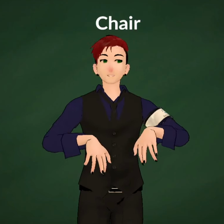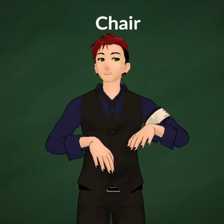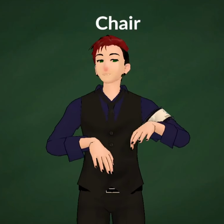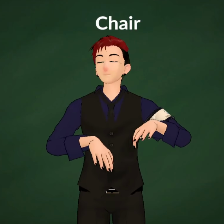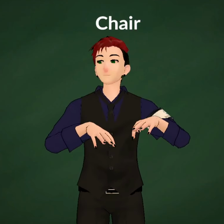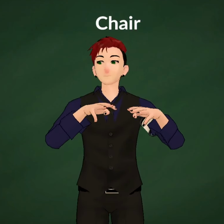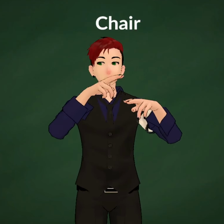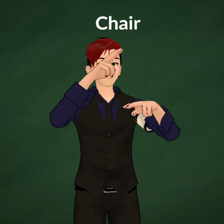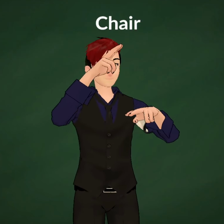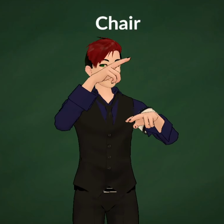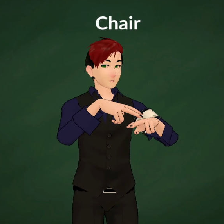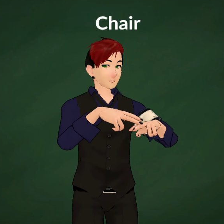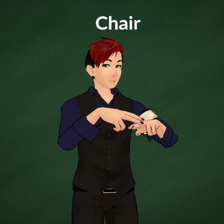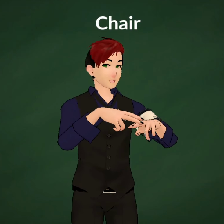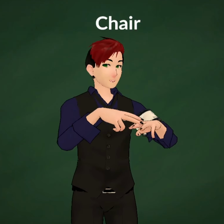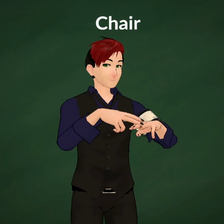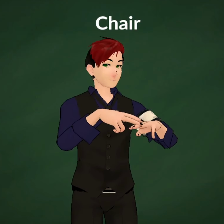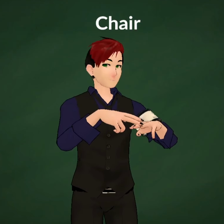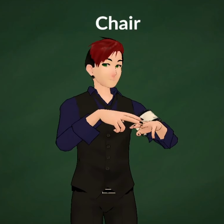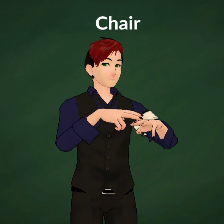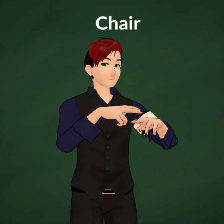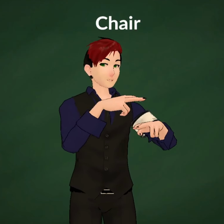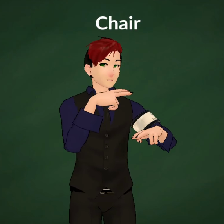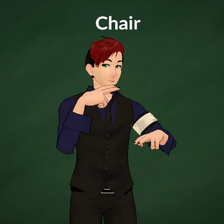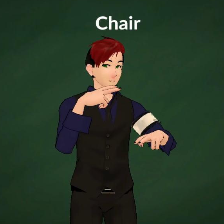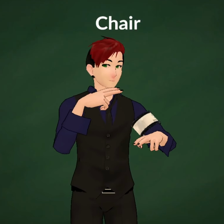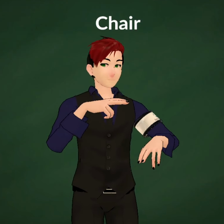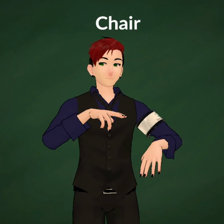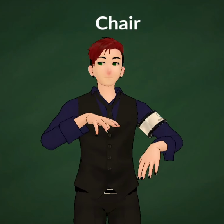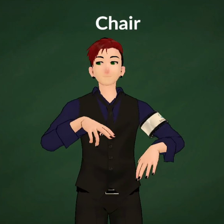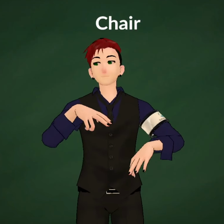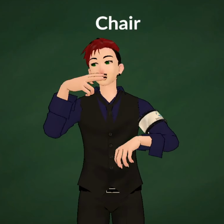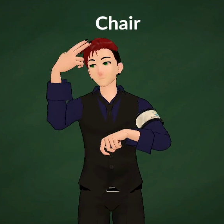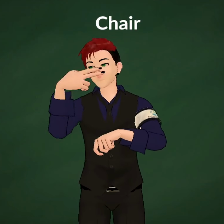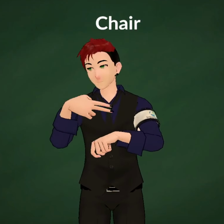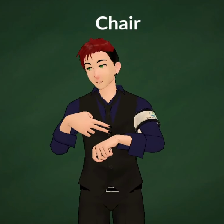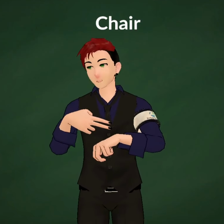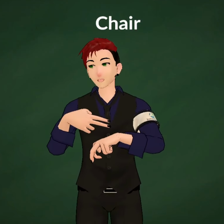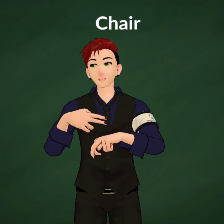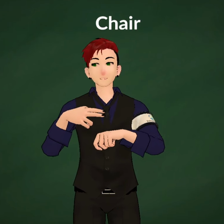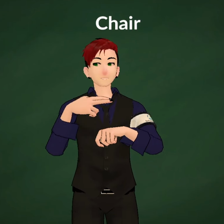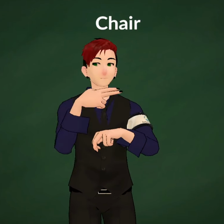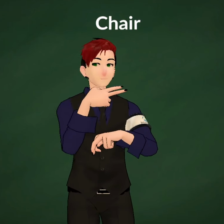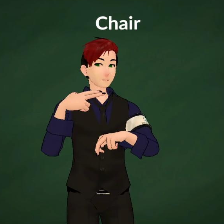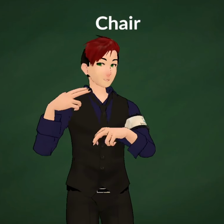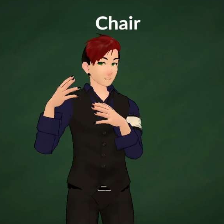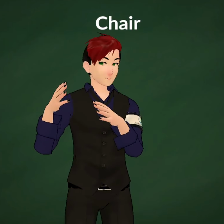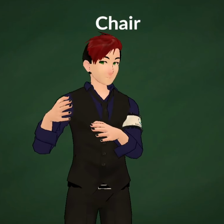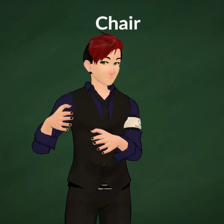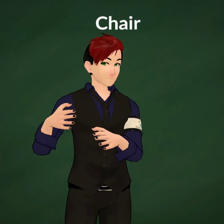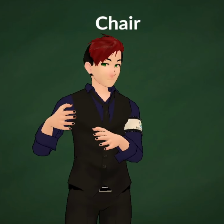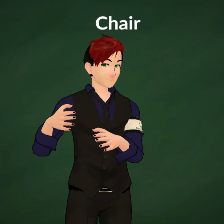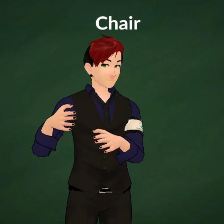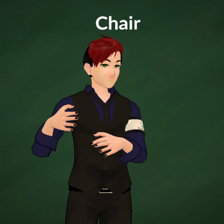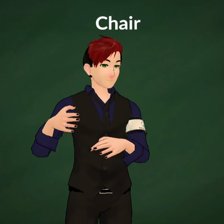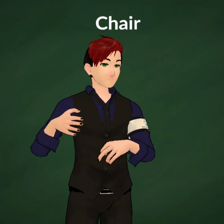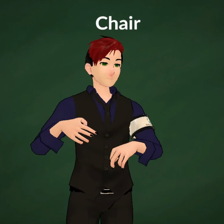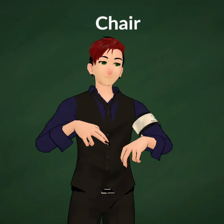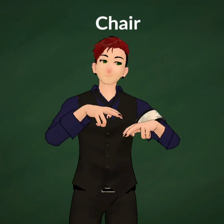examples. 1 time is the verb. 2 times is the noun.